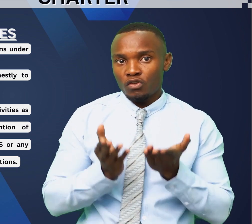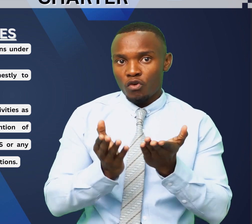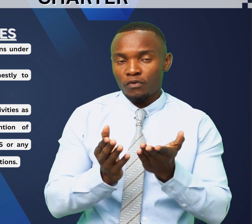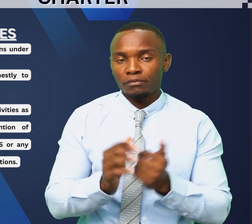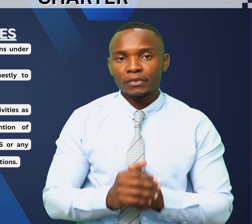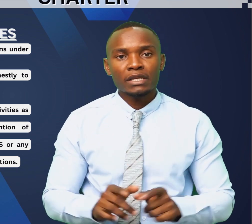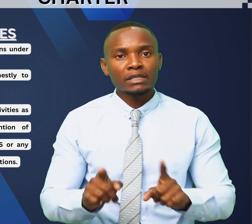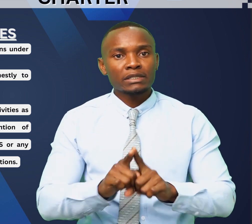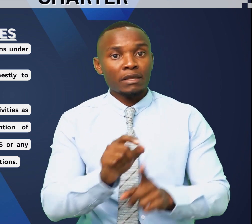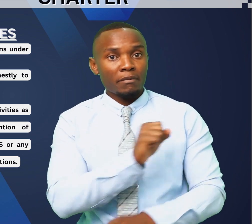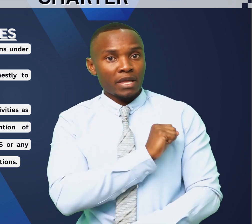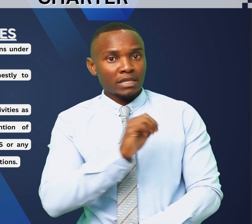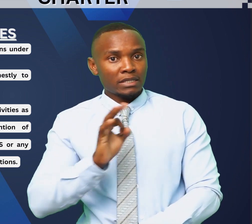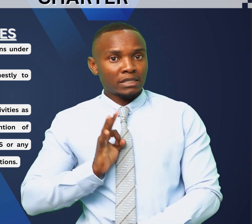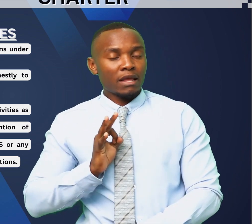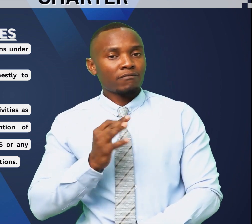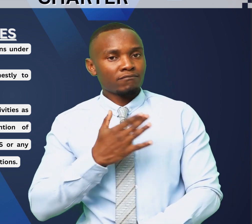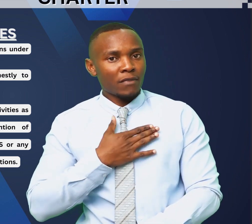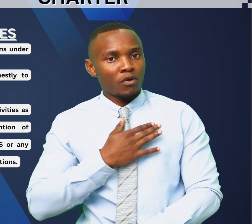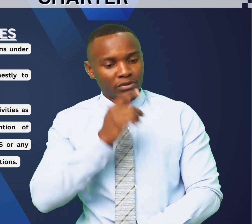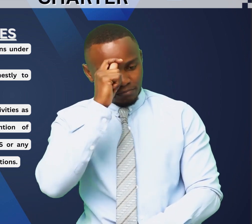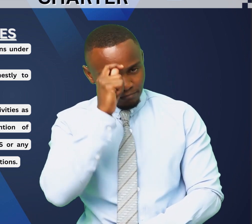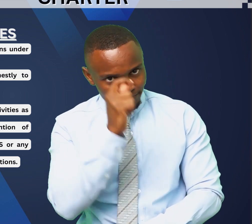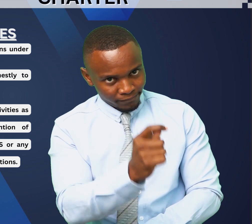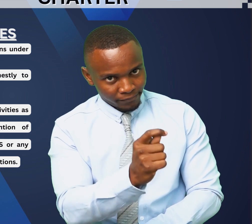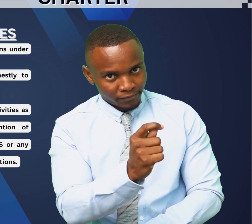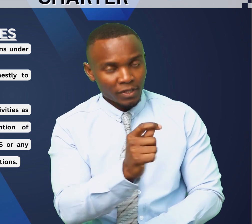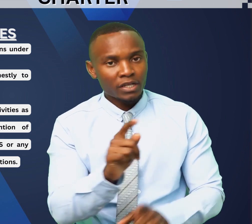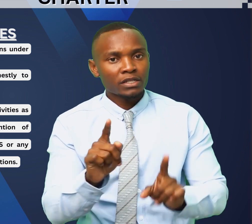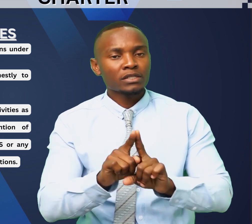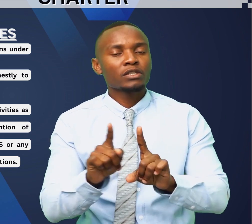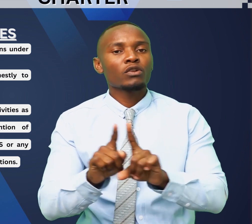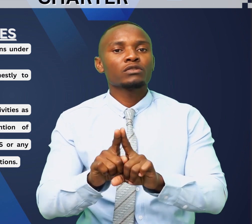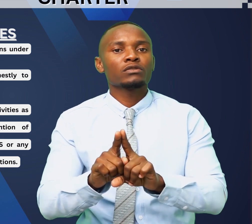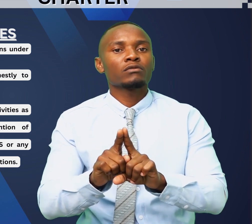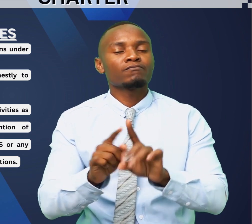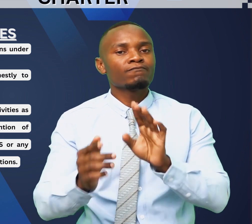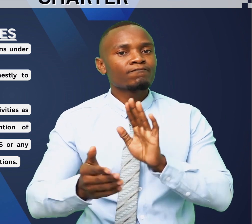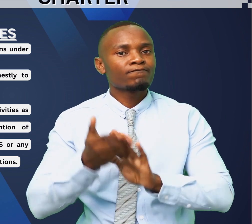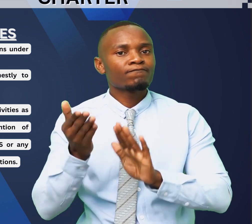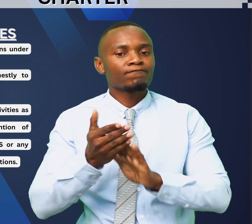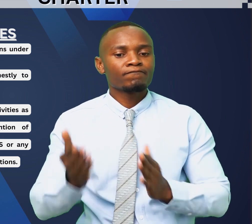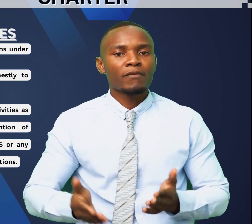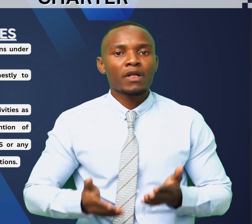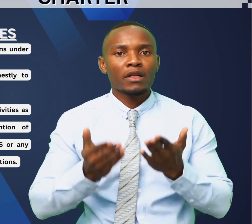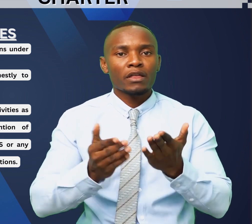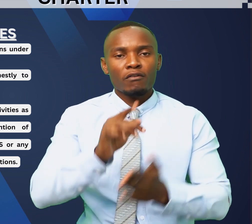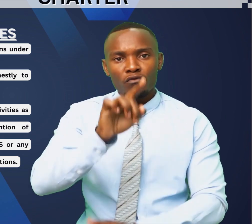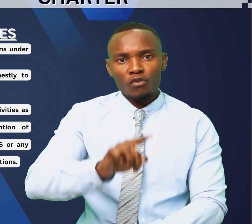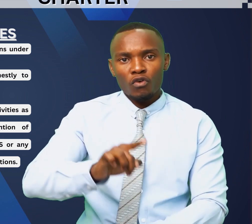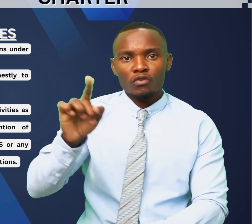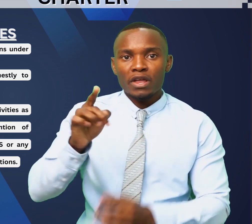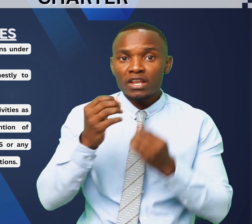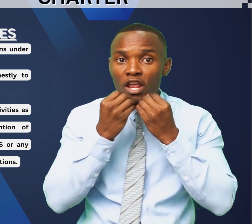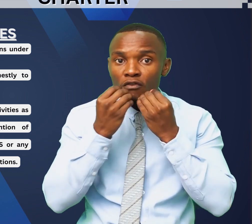and respectful to KEBS staff. Promptly avail accurate information and respond honestly to